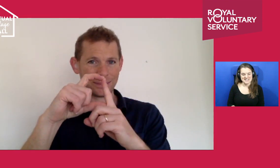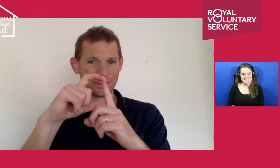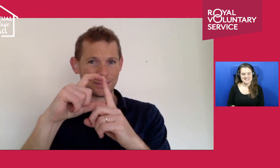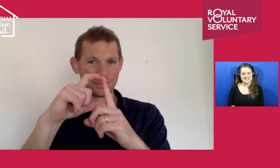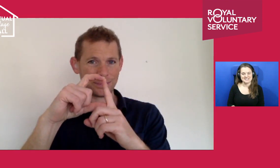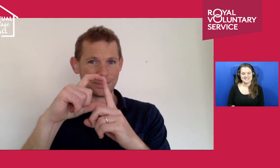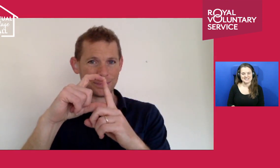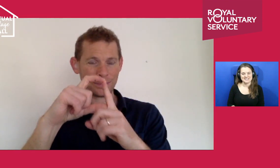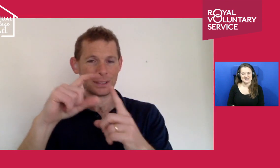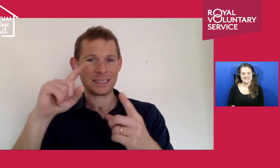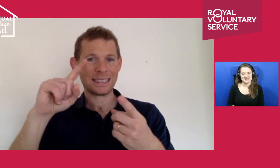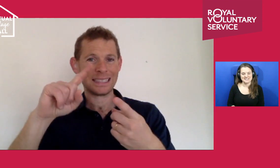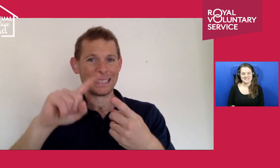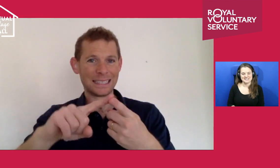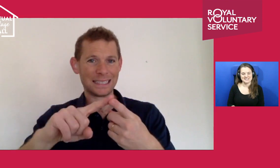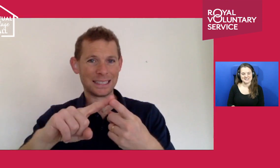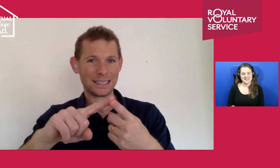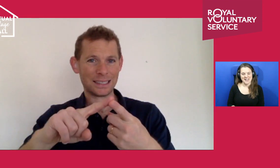D,